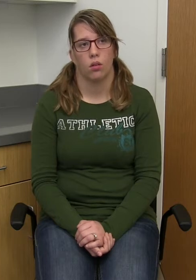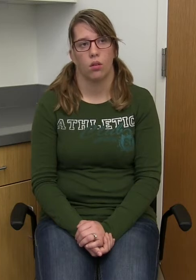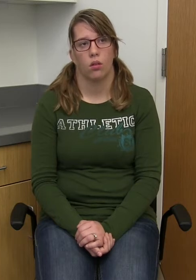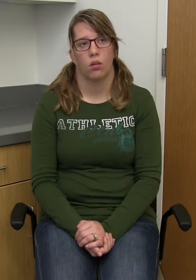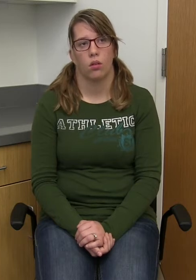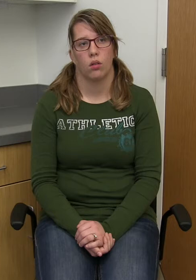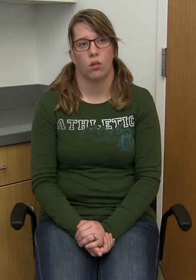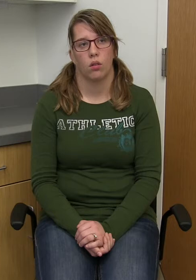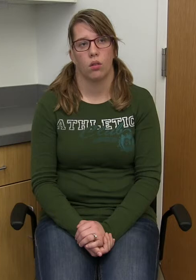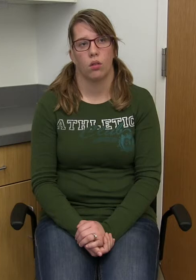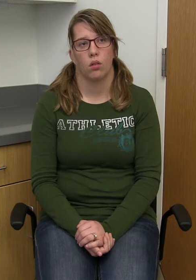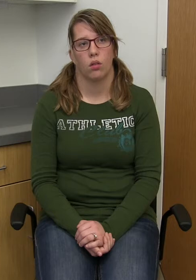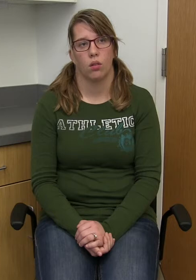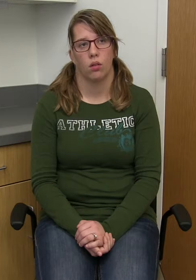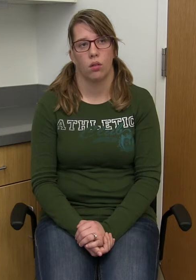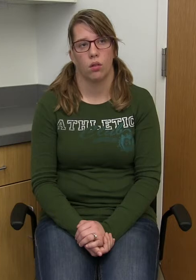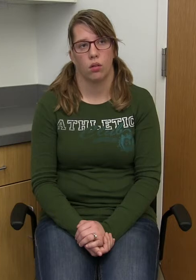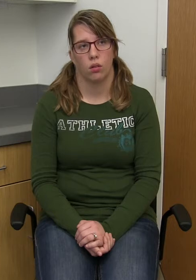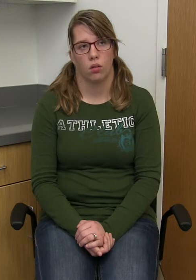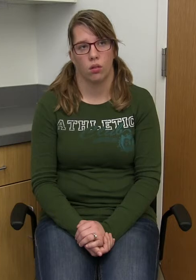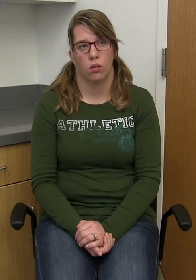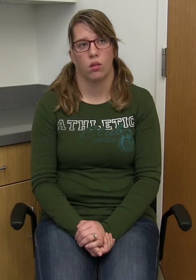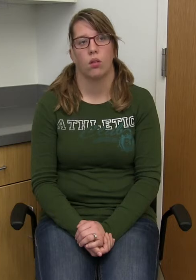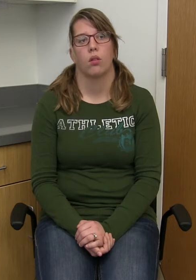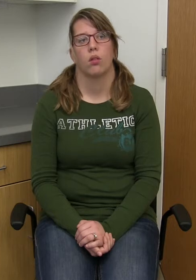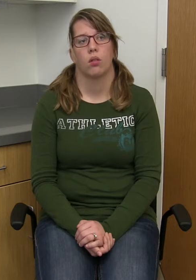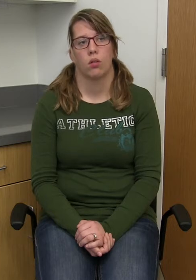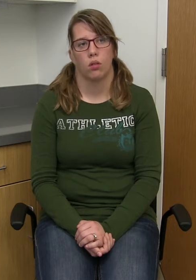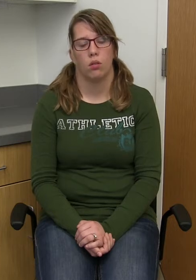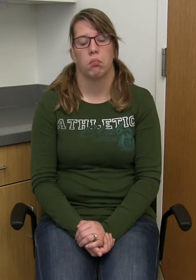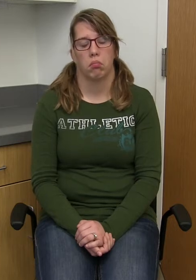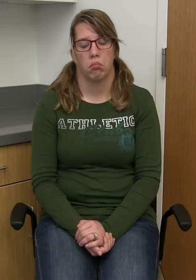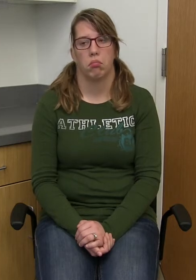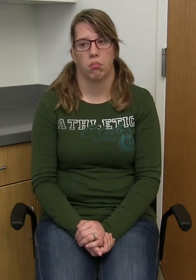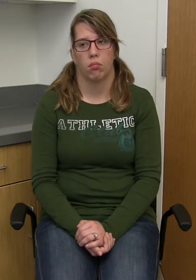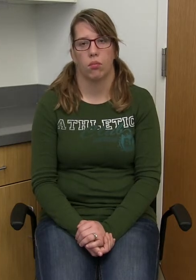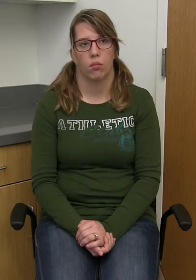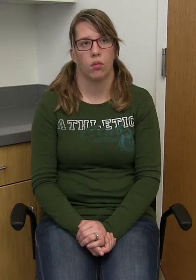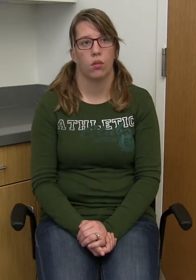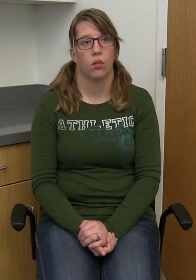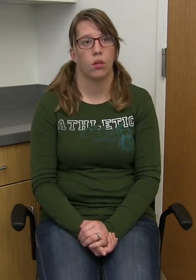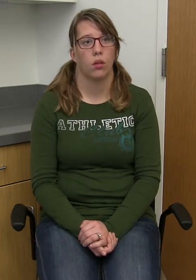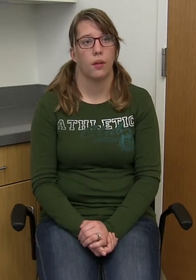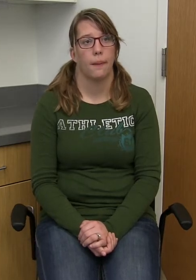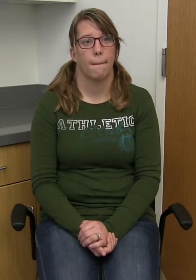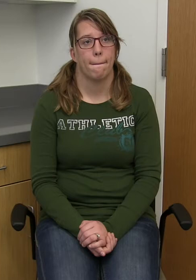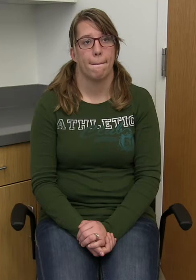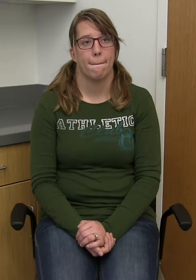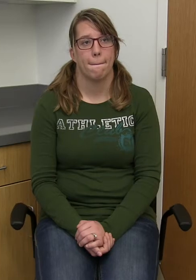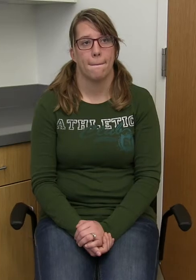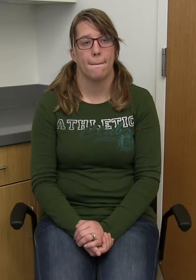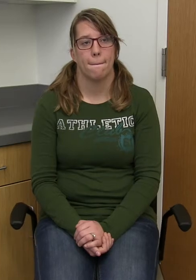And so with that, you said that you found out when you were 4 weeks along. And so when was your last menstrual period?